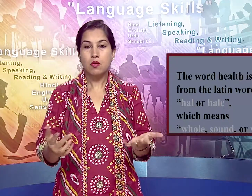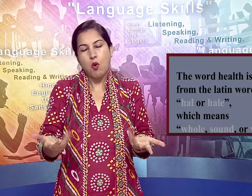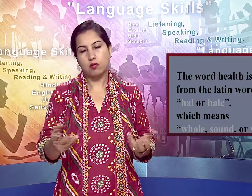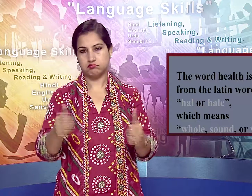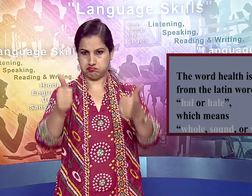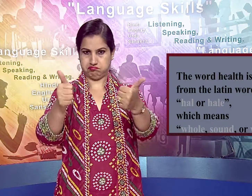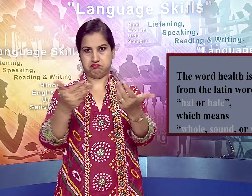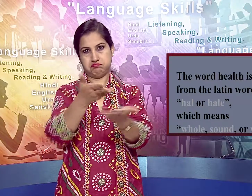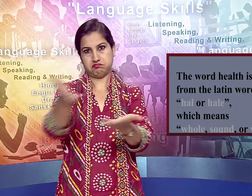or well.